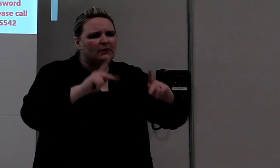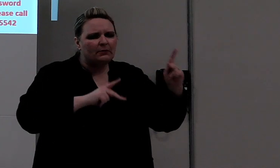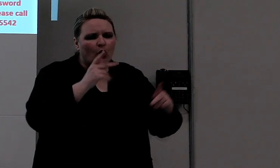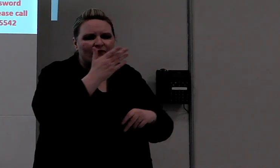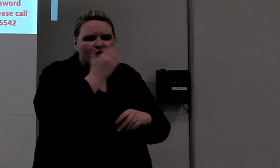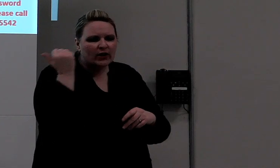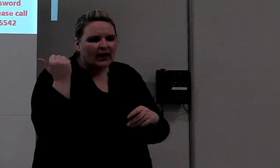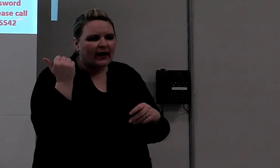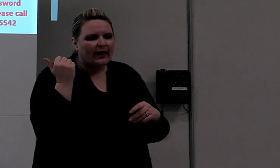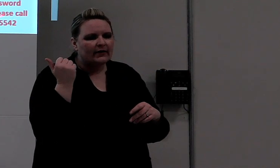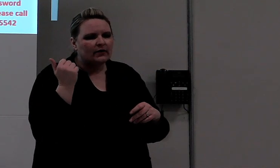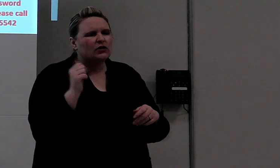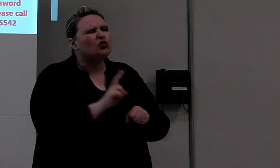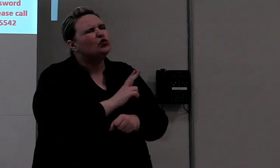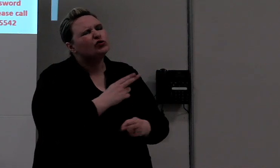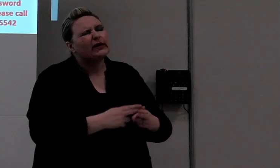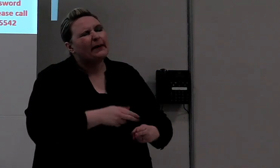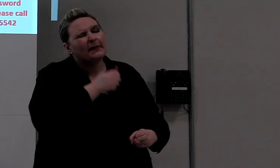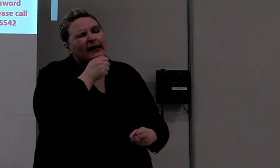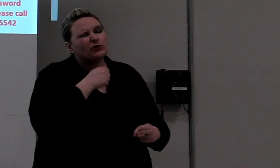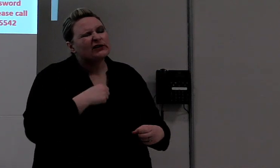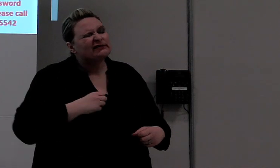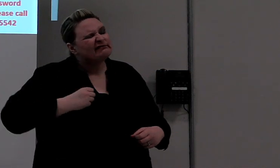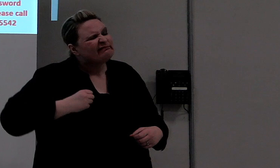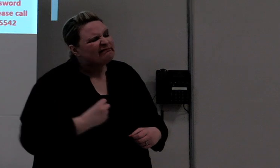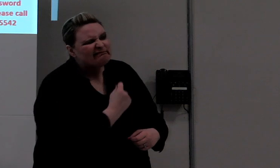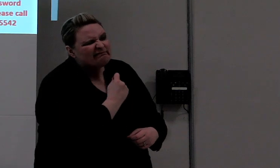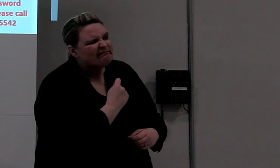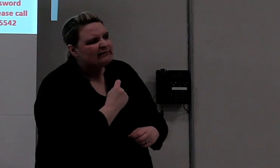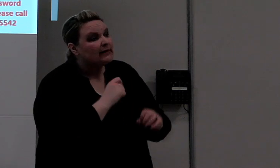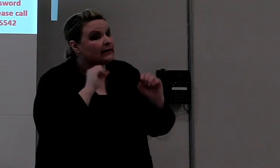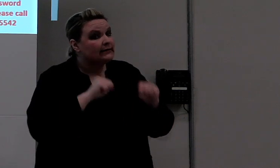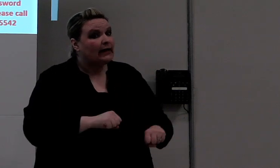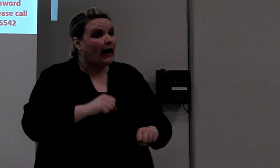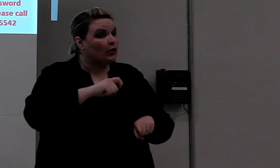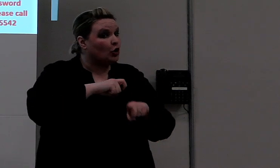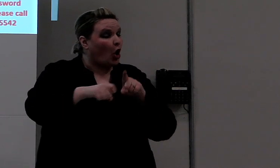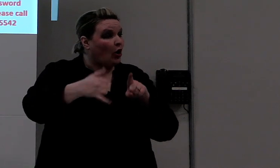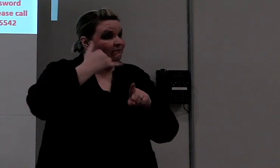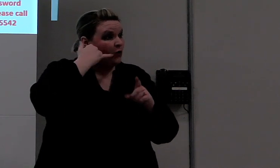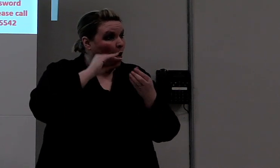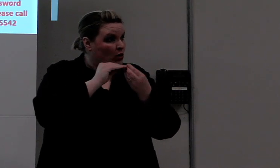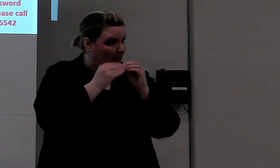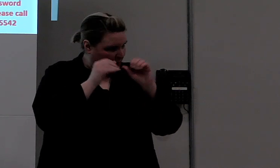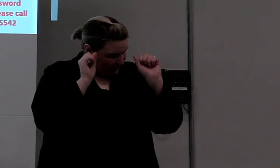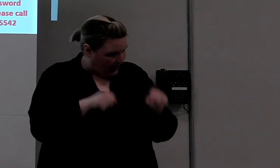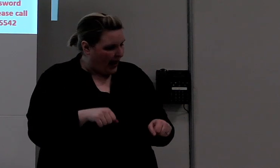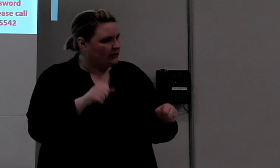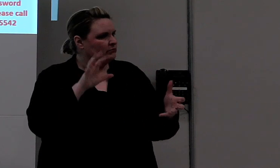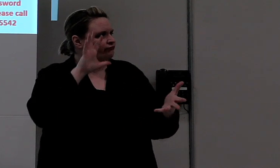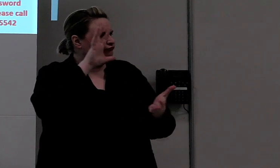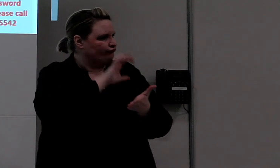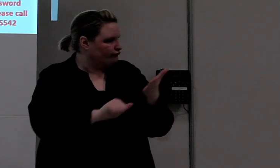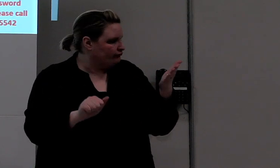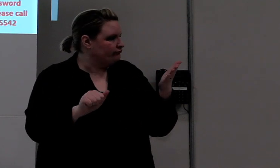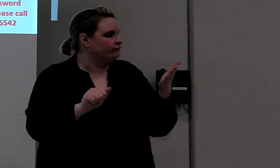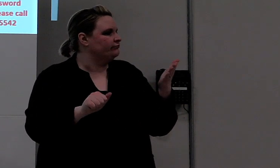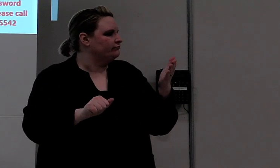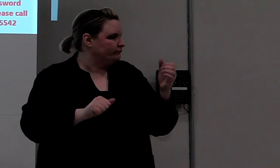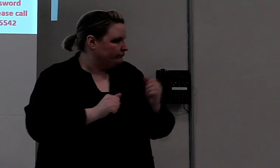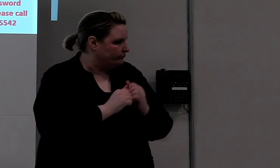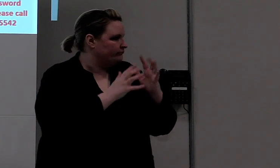forget their username and password. You can also call that same number and we can refresh your password. We don't have an online